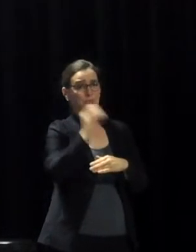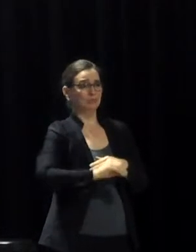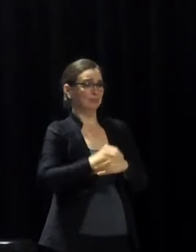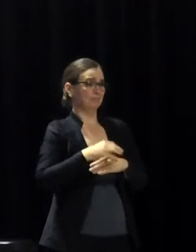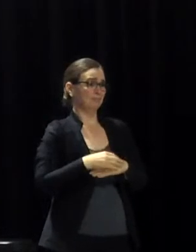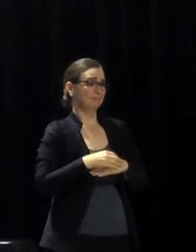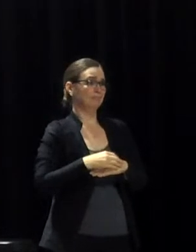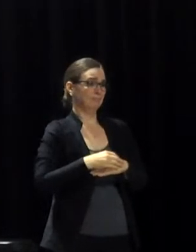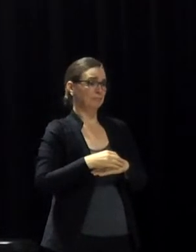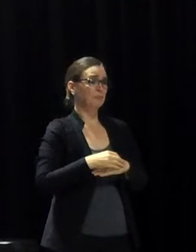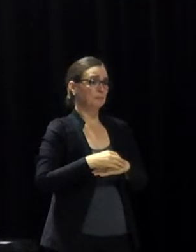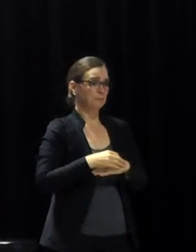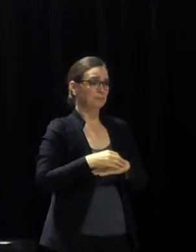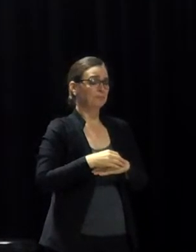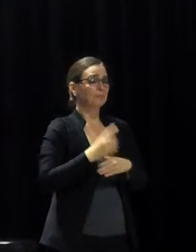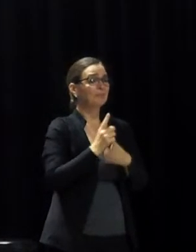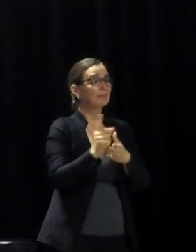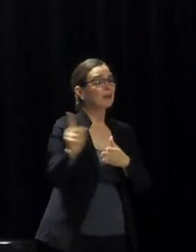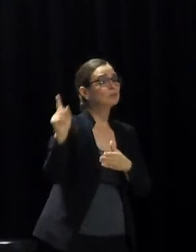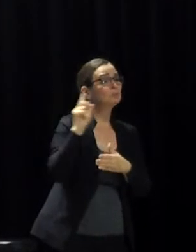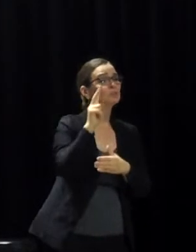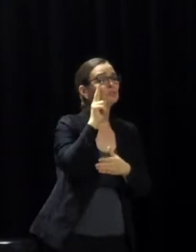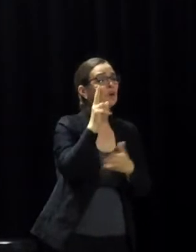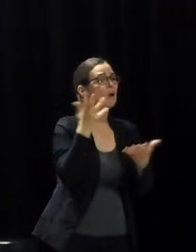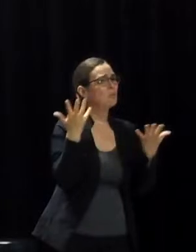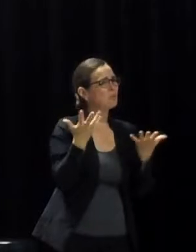we saw a tremendous amount of pressure